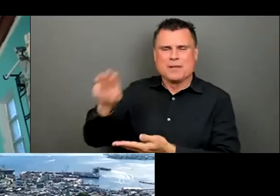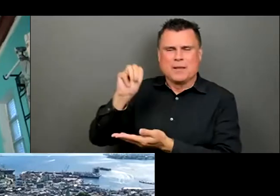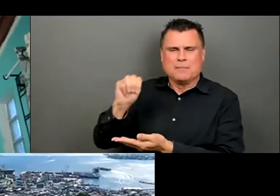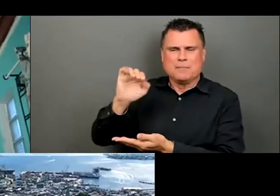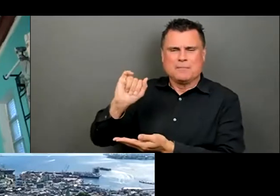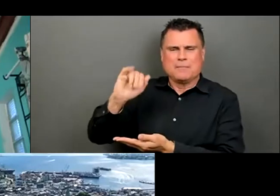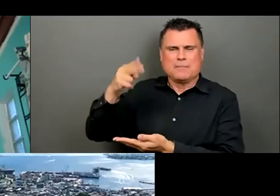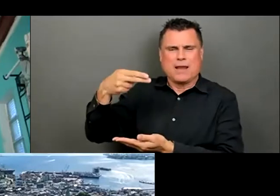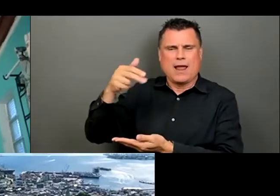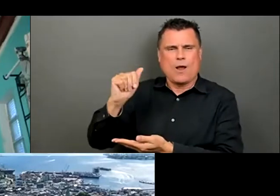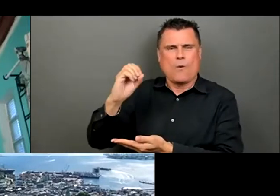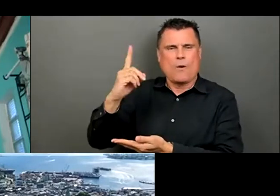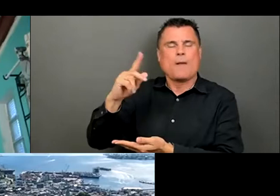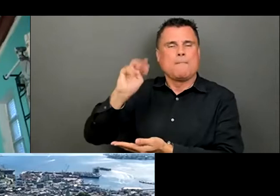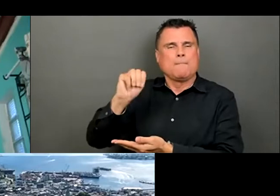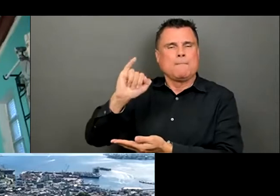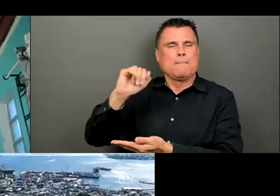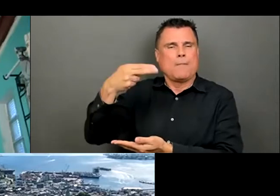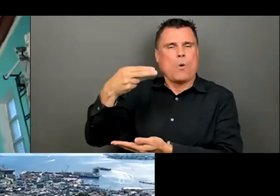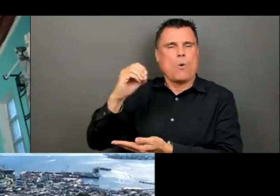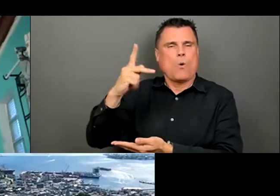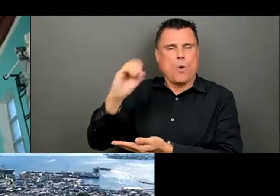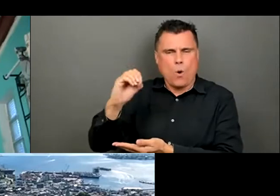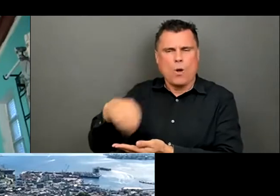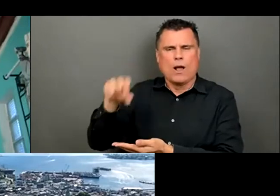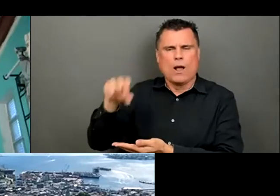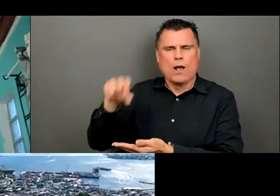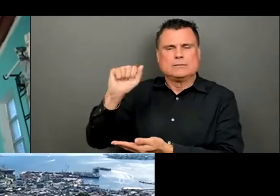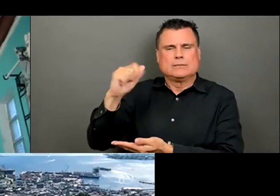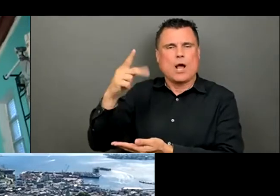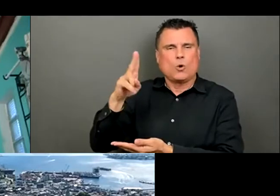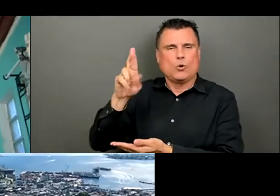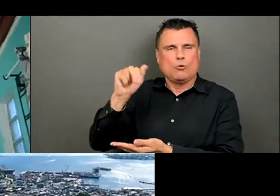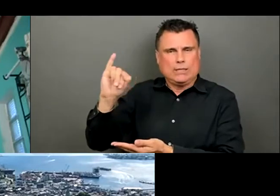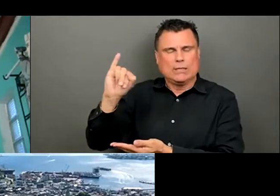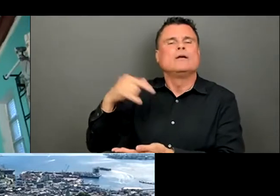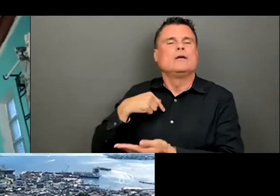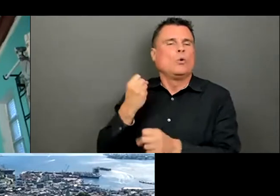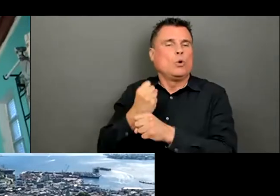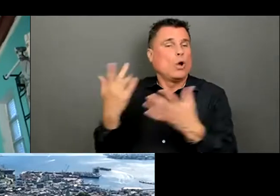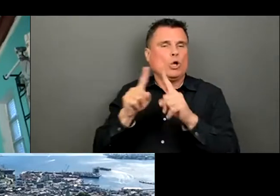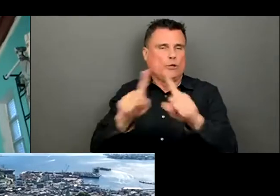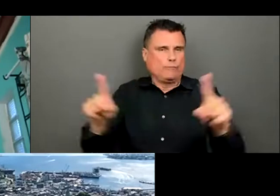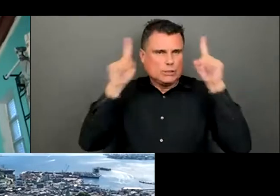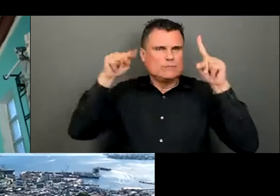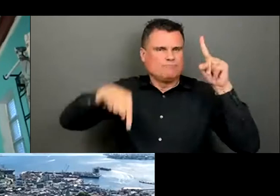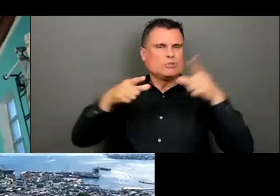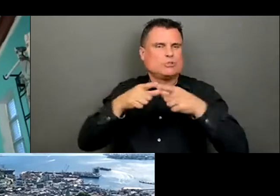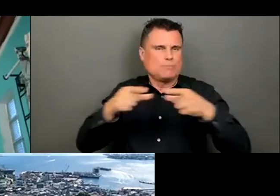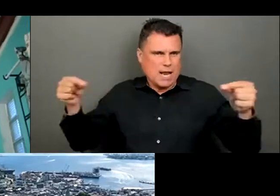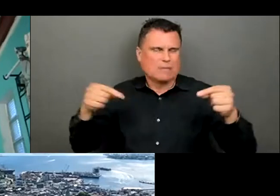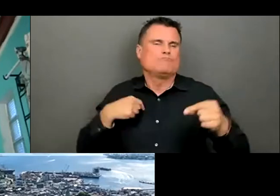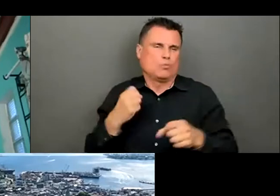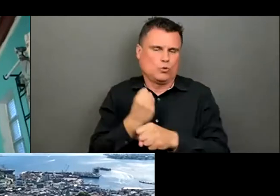the International University of Japan. Thank you for having me today. I've been working with